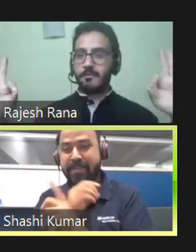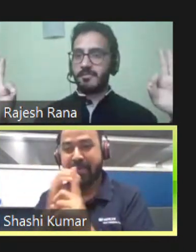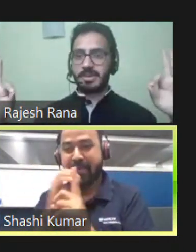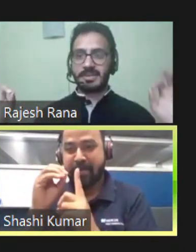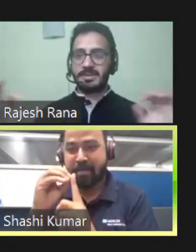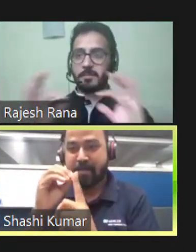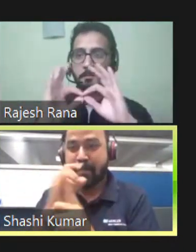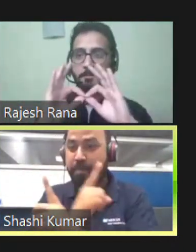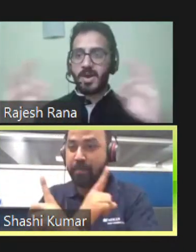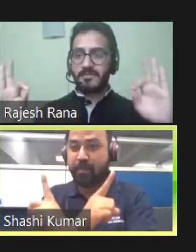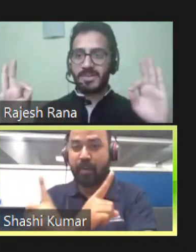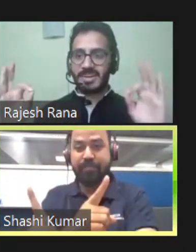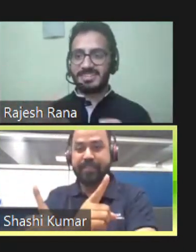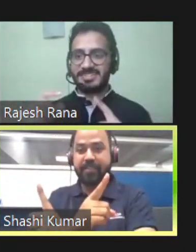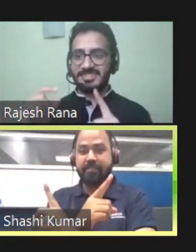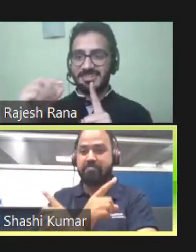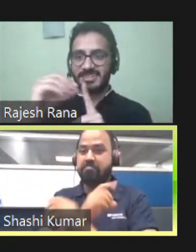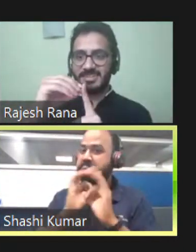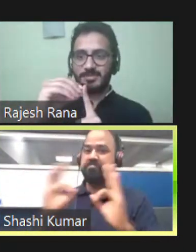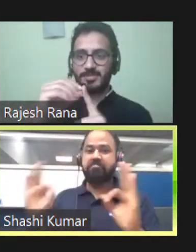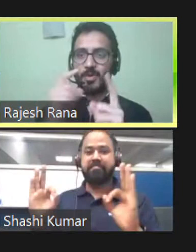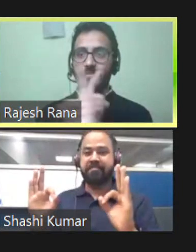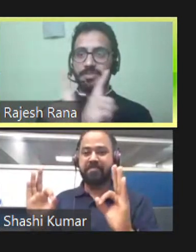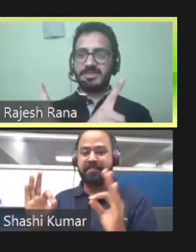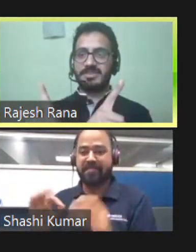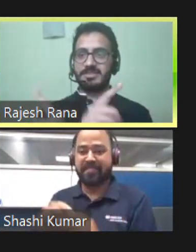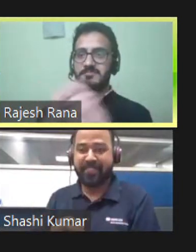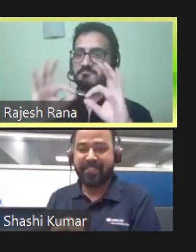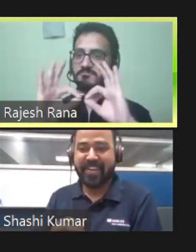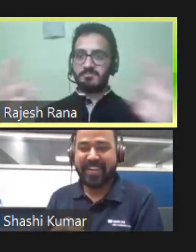right? Professor.